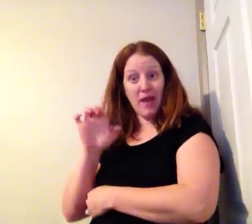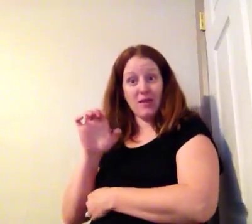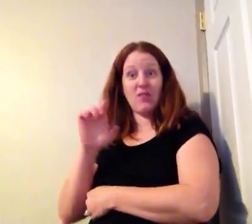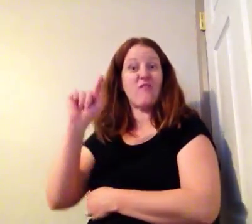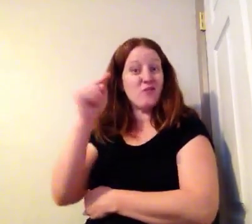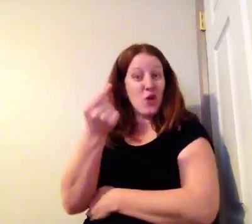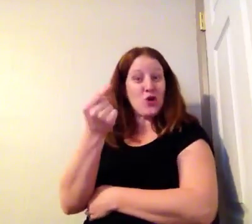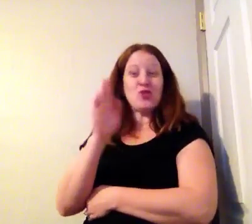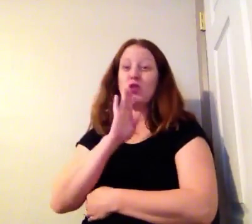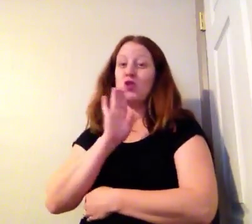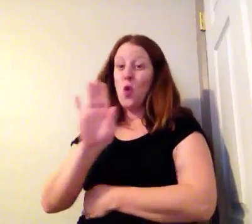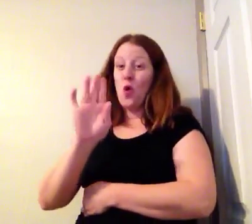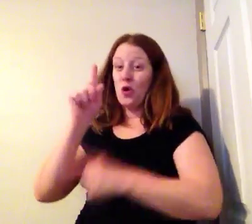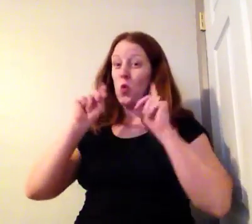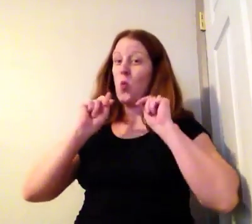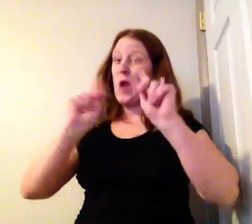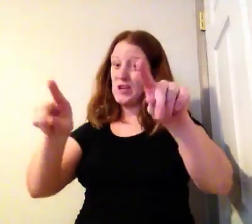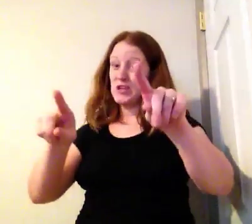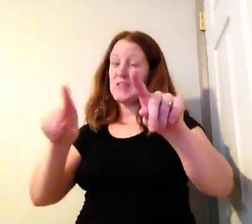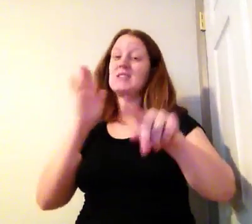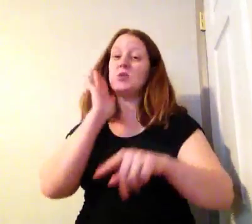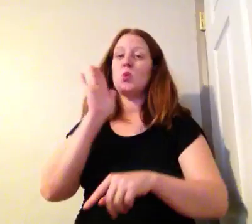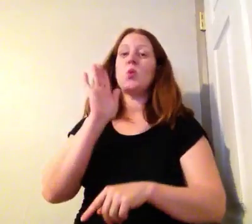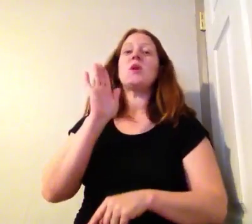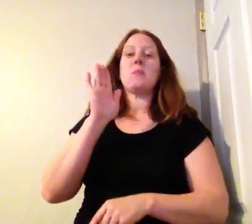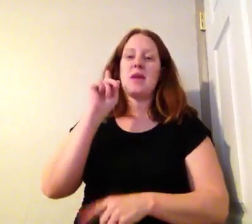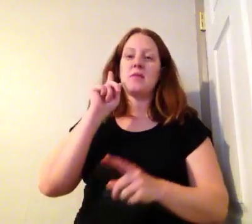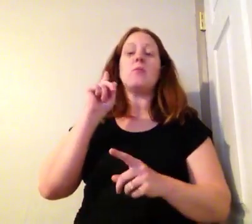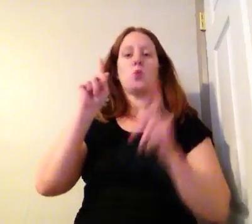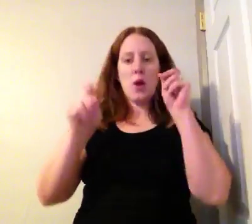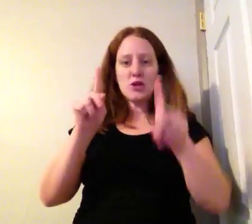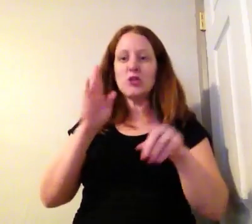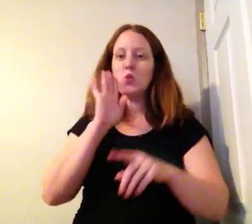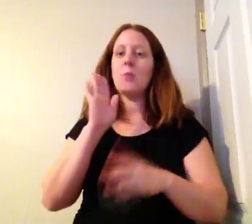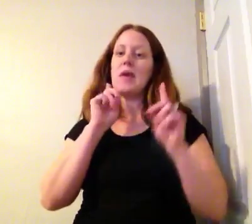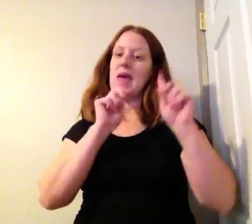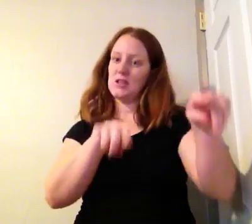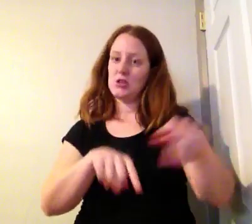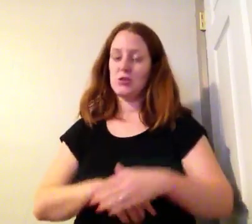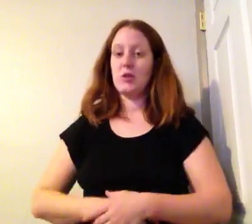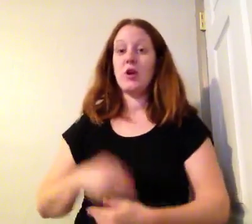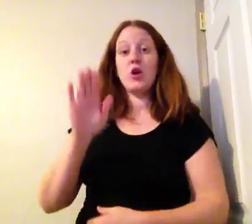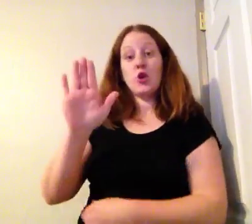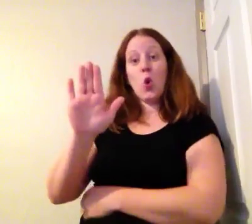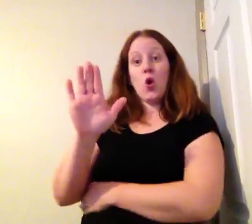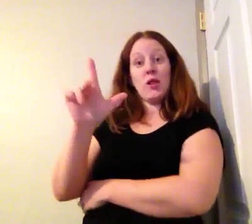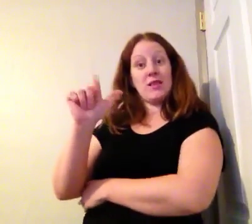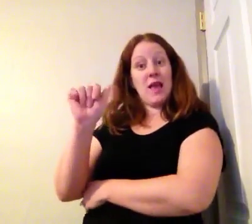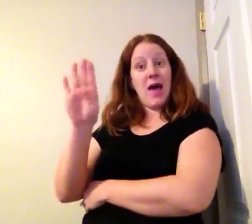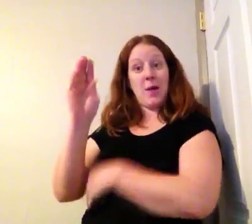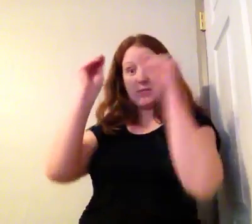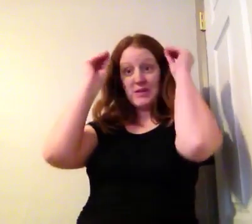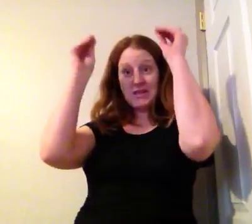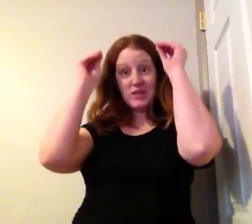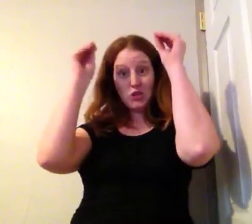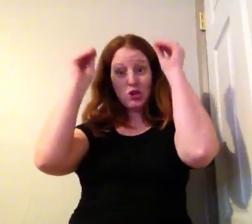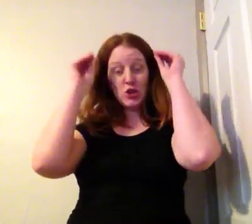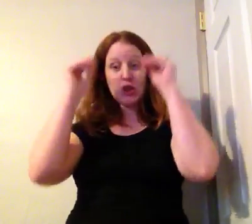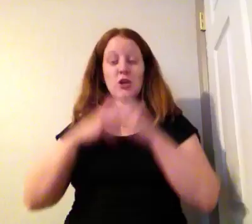things. And then your lab instructor and lecturer is she's right here, Dr.